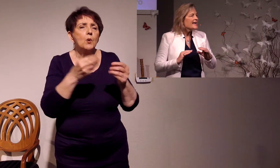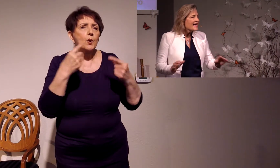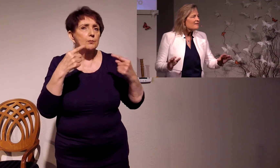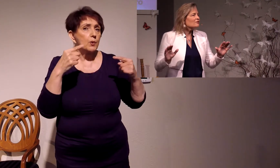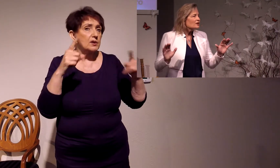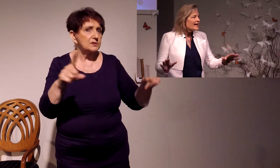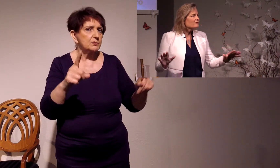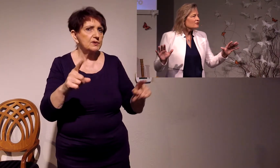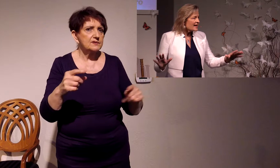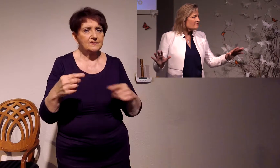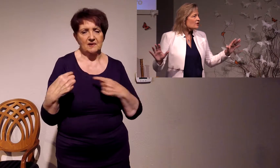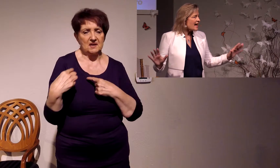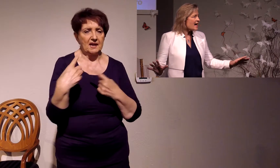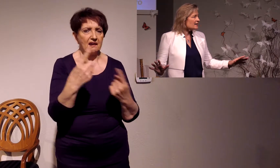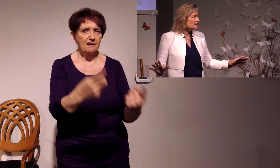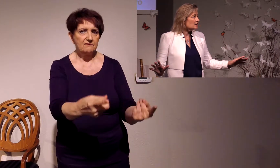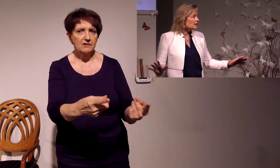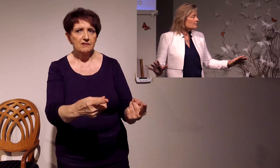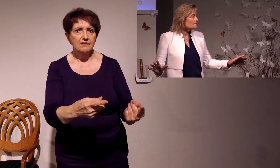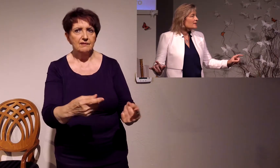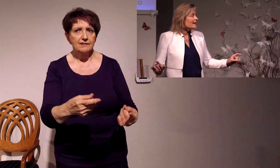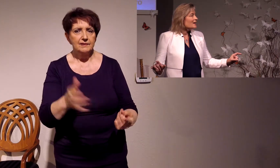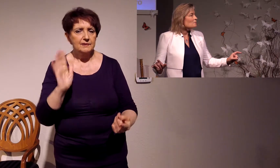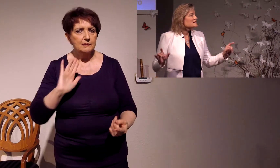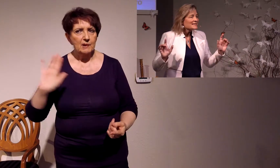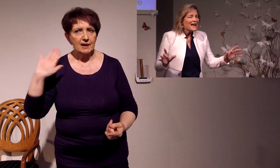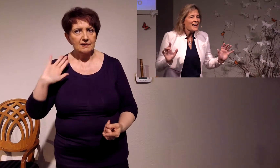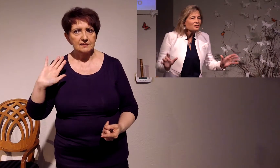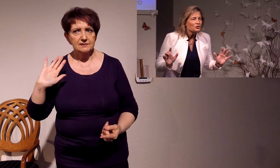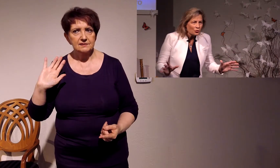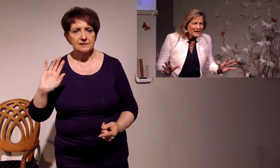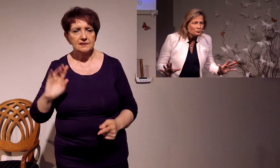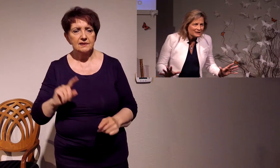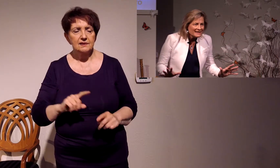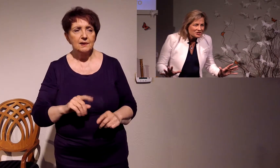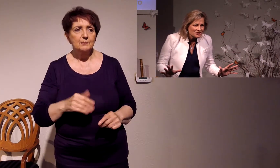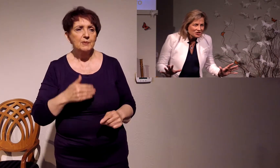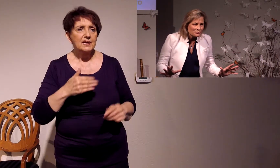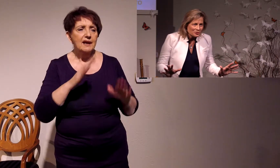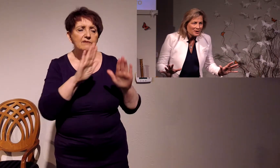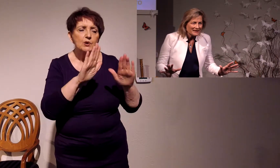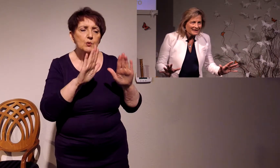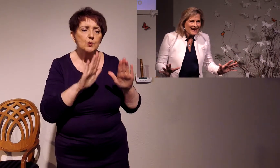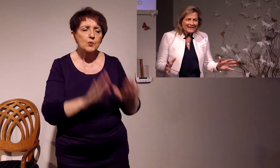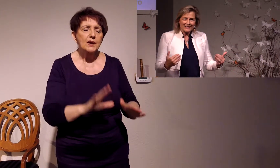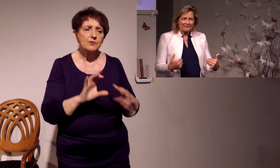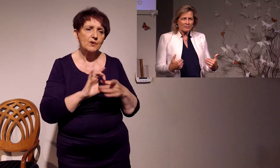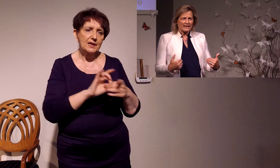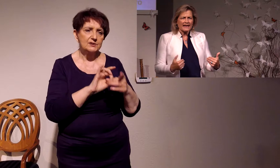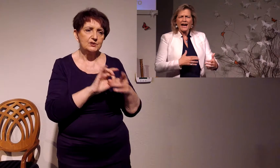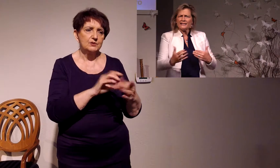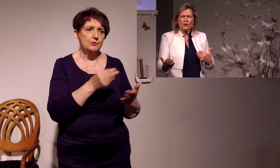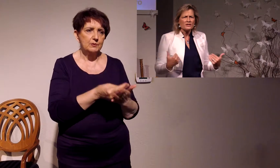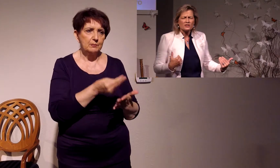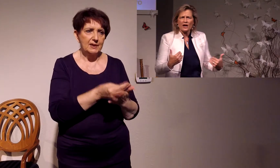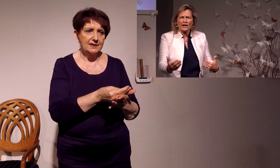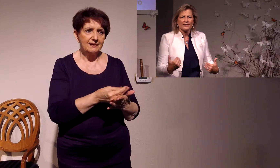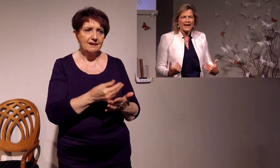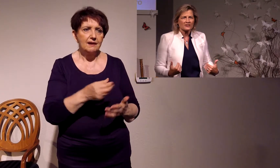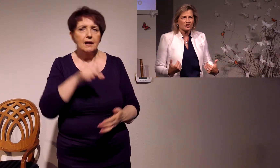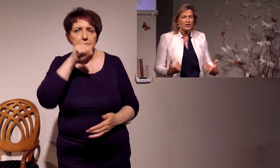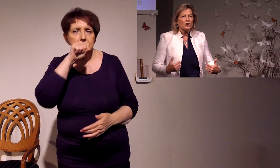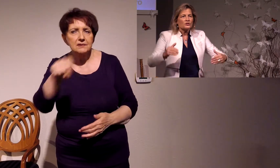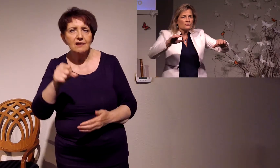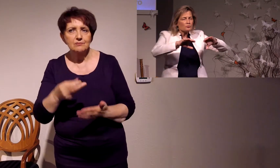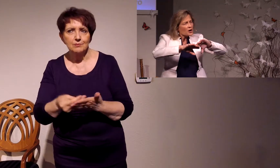than I ever had. But see, I have a great relationship with money. I love money. I know it's God